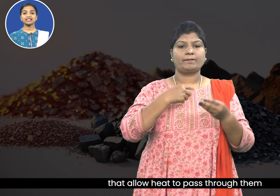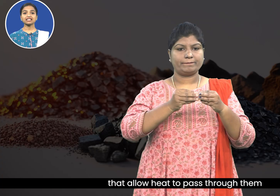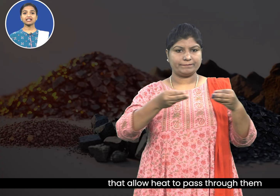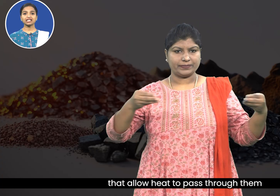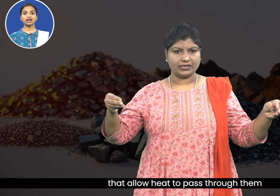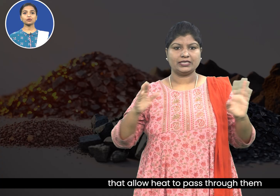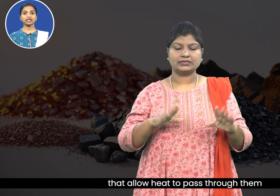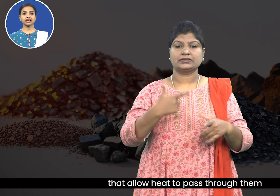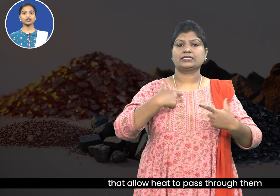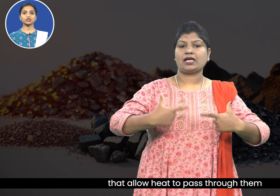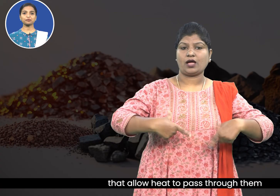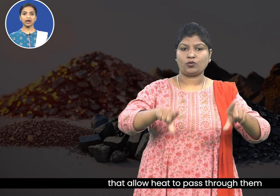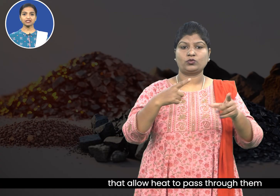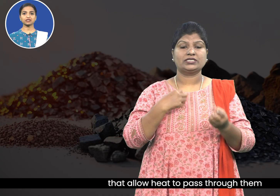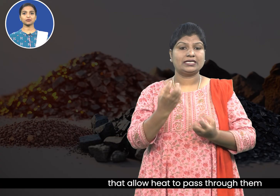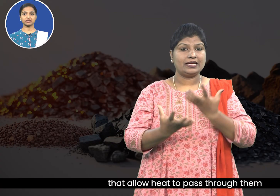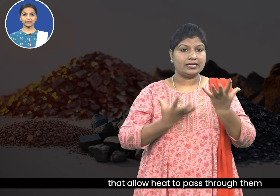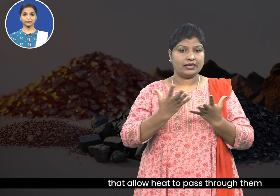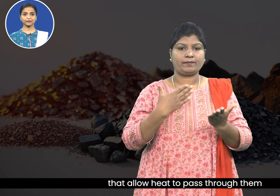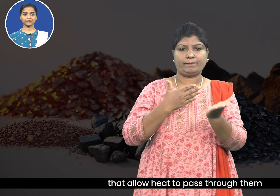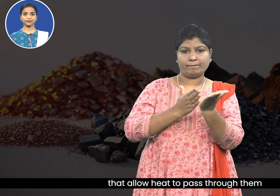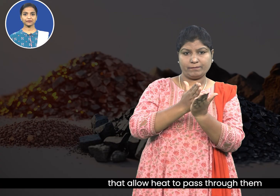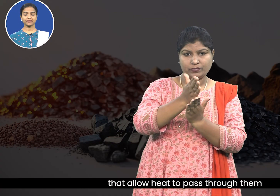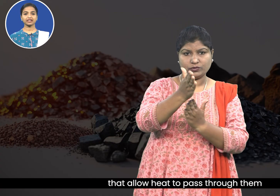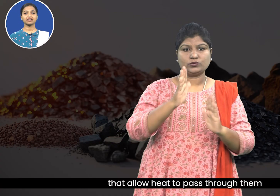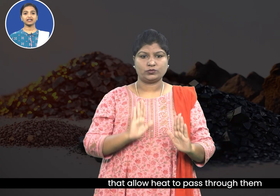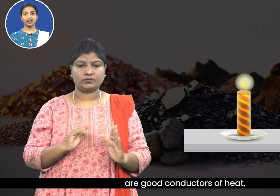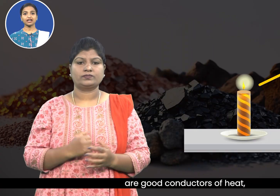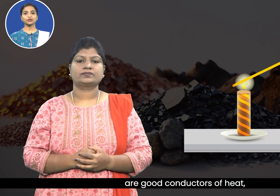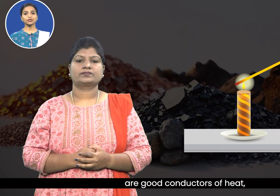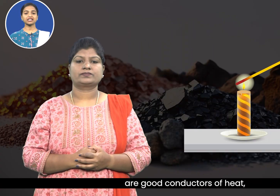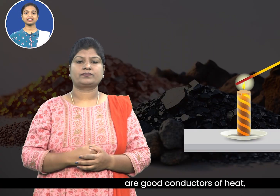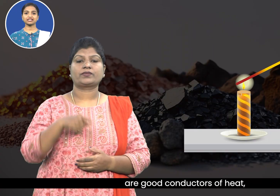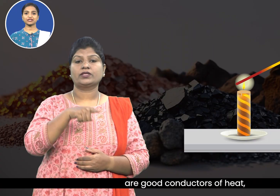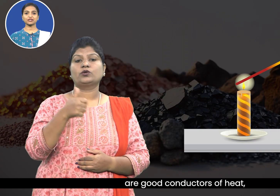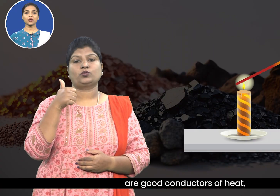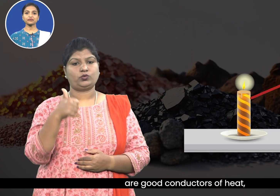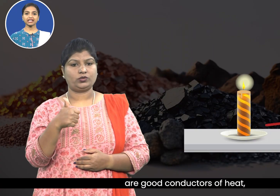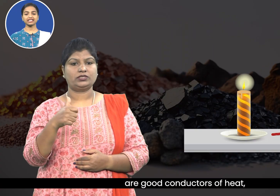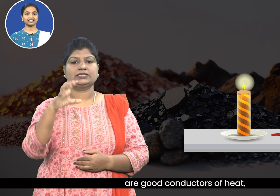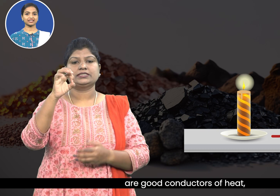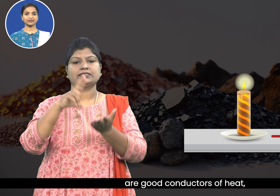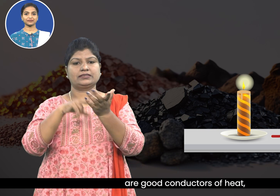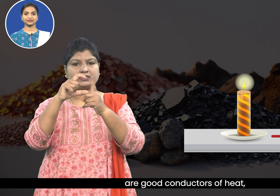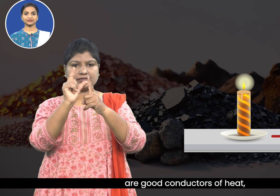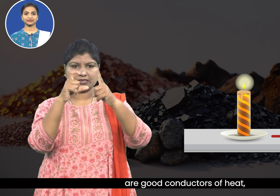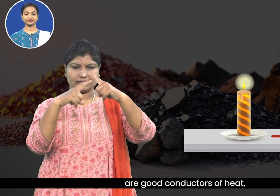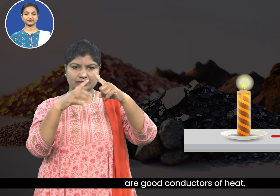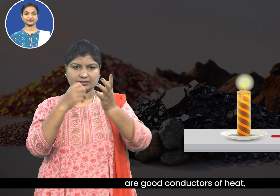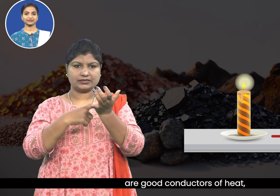Materials that allow heat to pass through them are good conductors of heat.